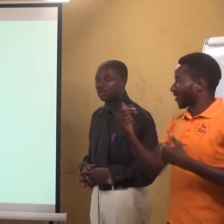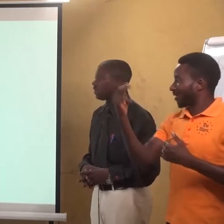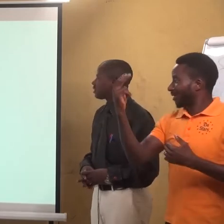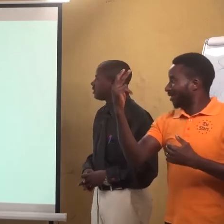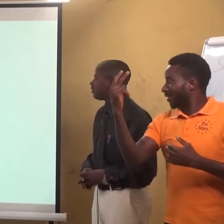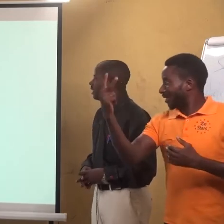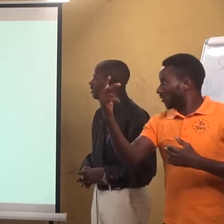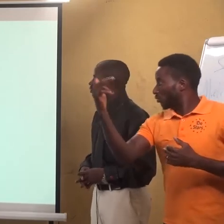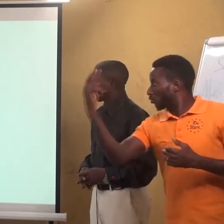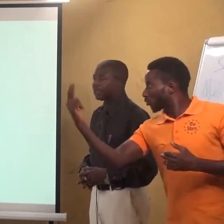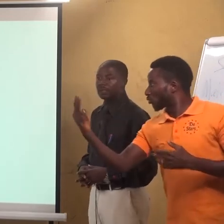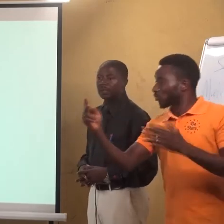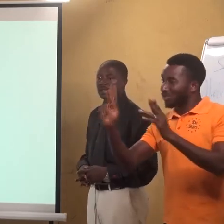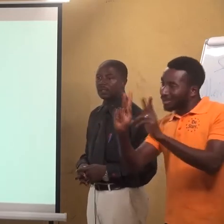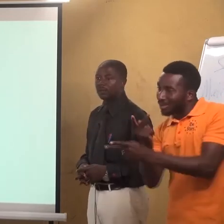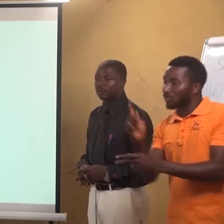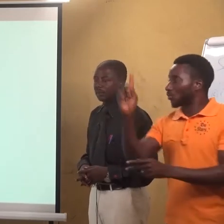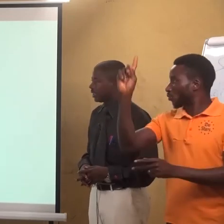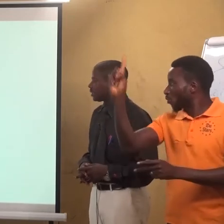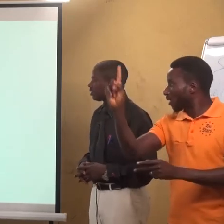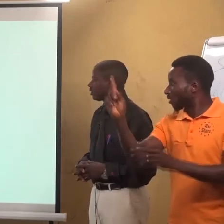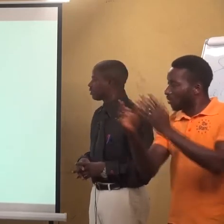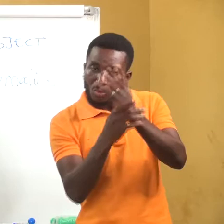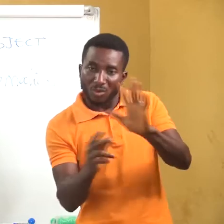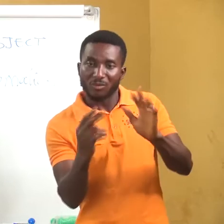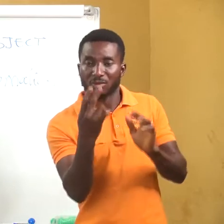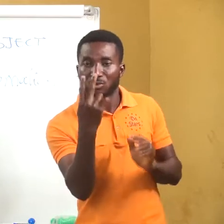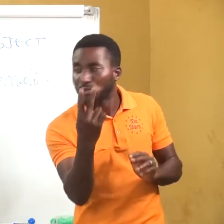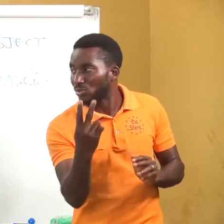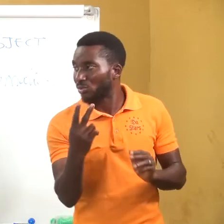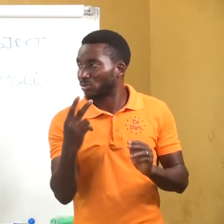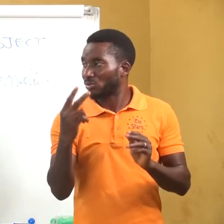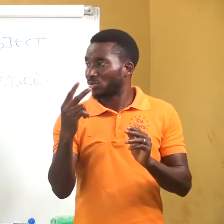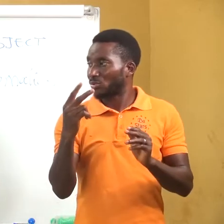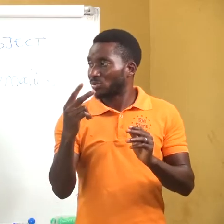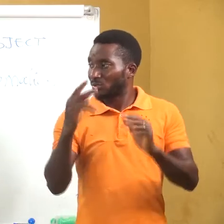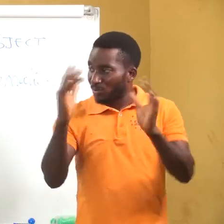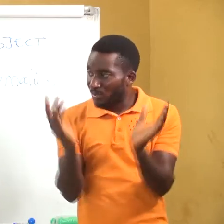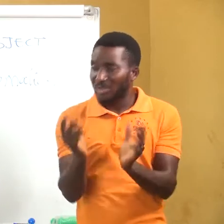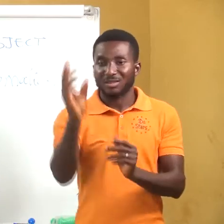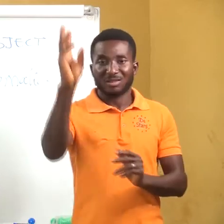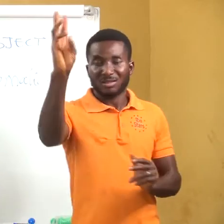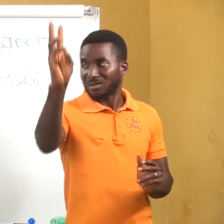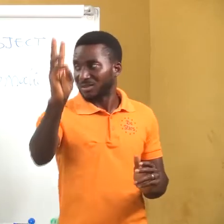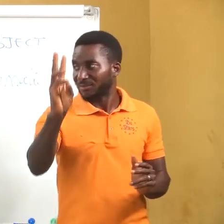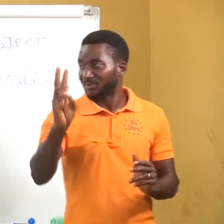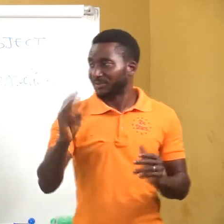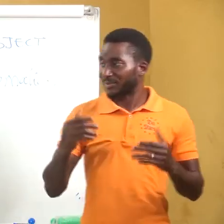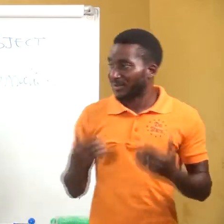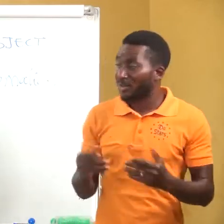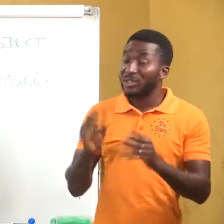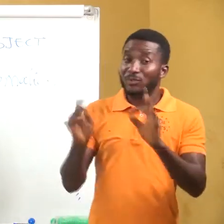times 7 minus 1, it is equals to 6. So 7 minus 1 will give you